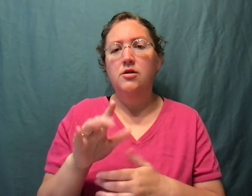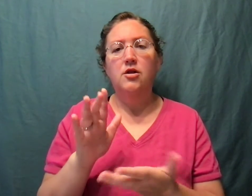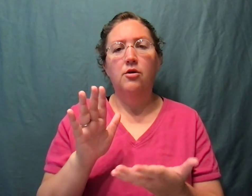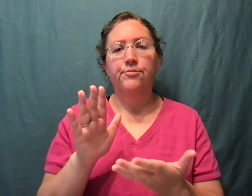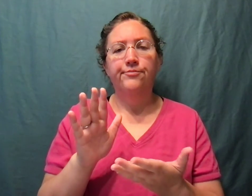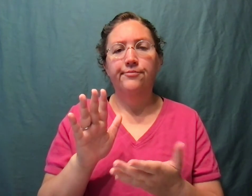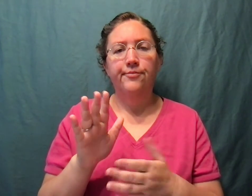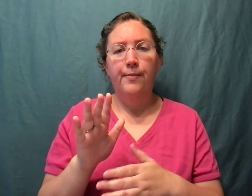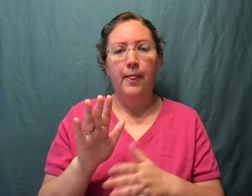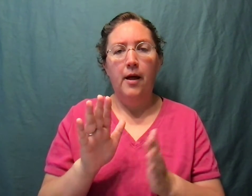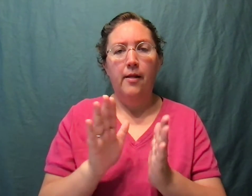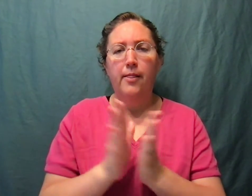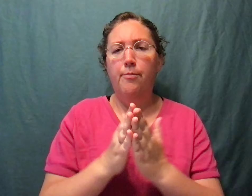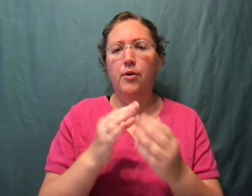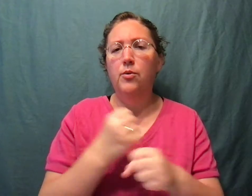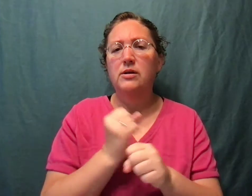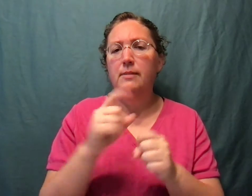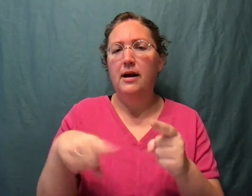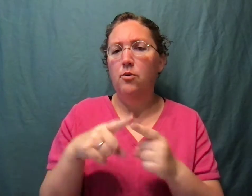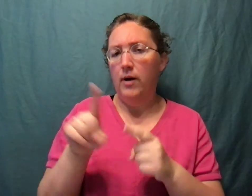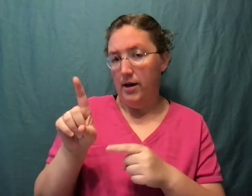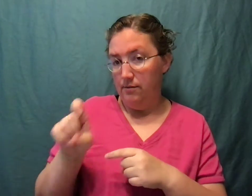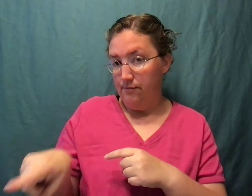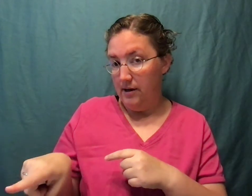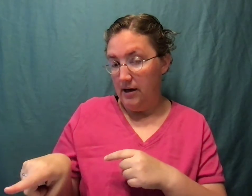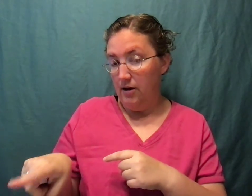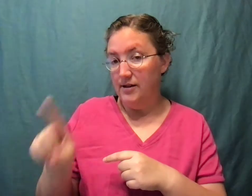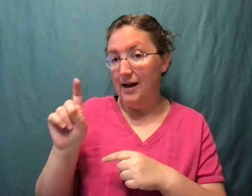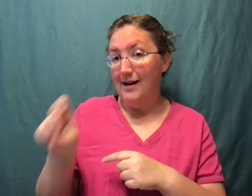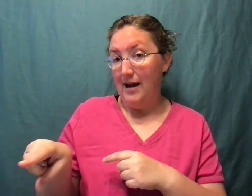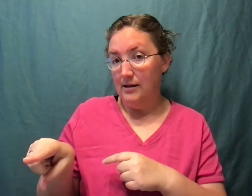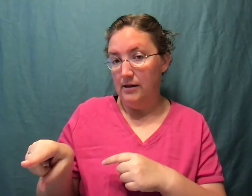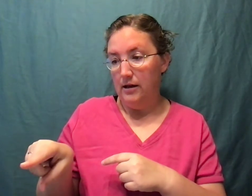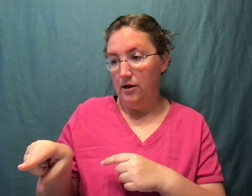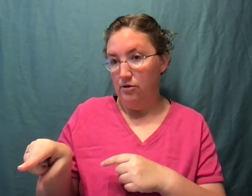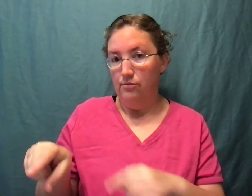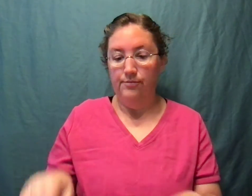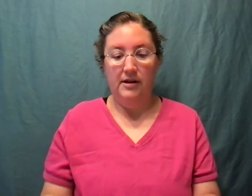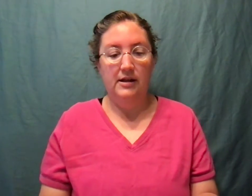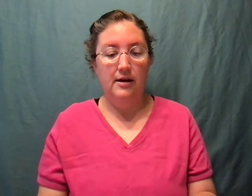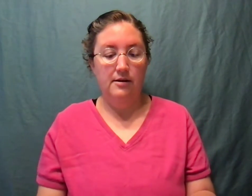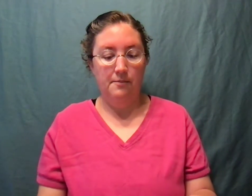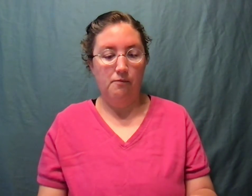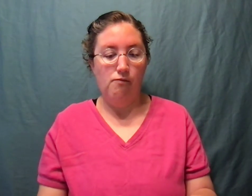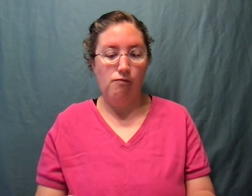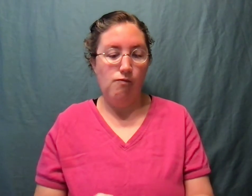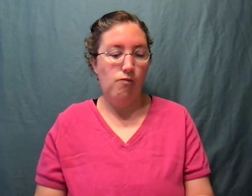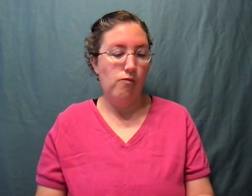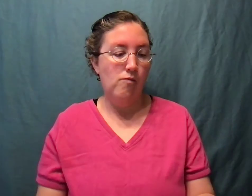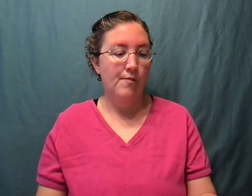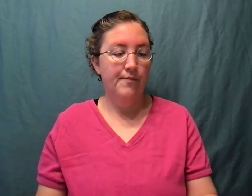So, the book was made when, and I'll sign asking you at the end.